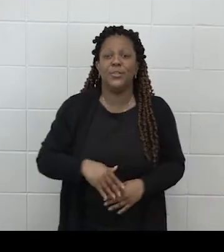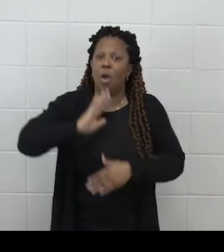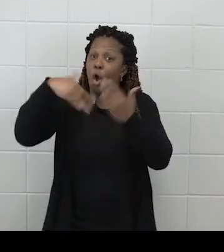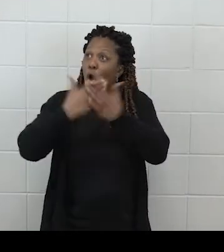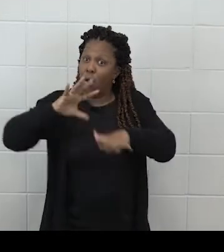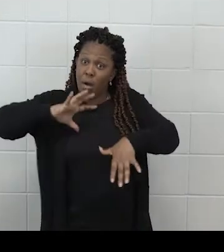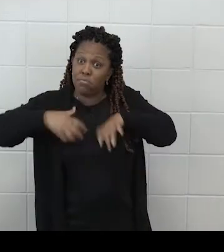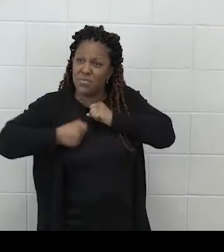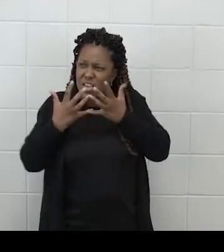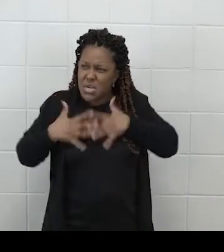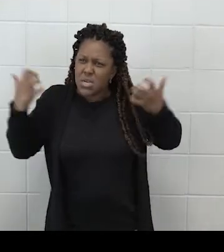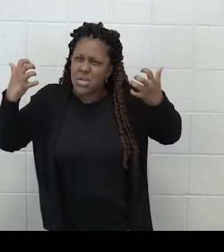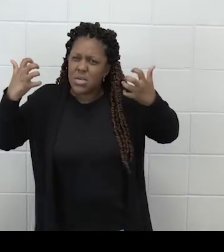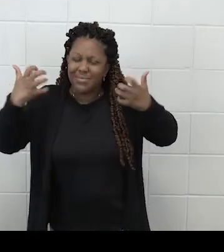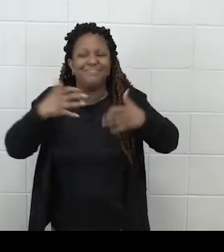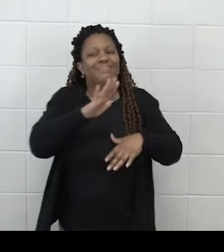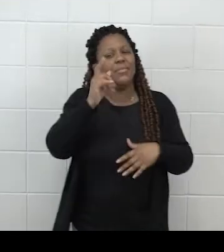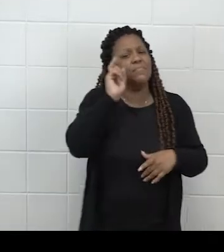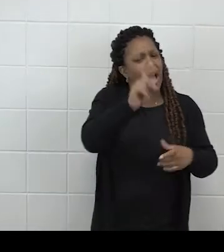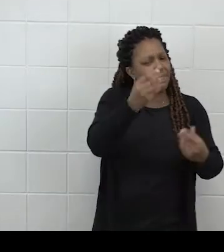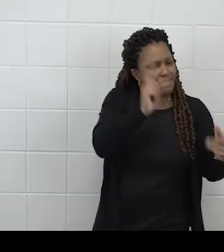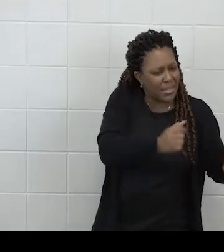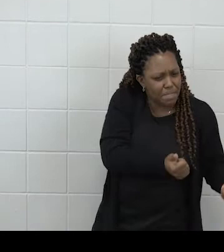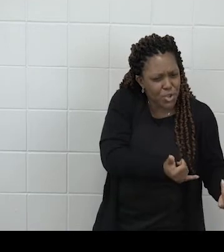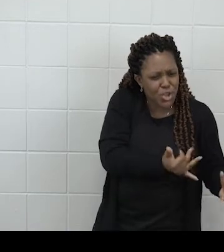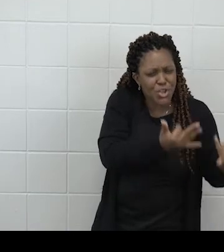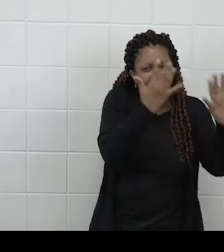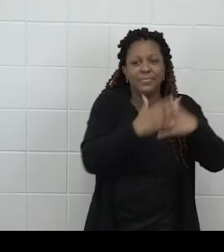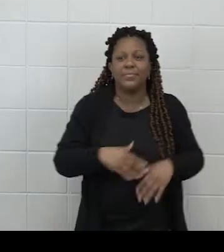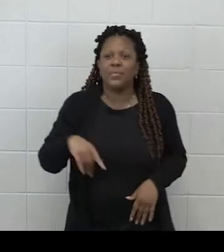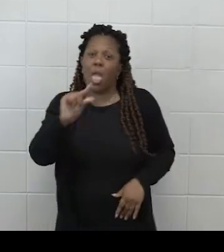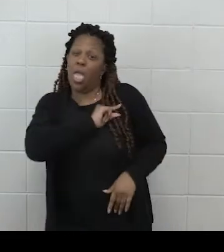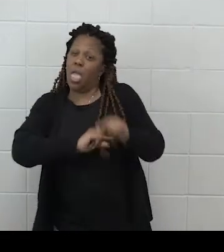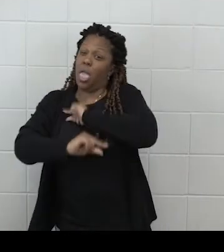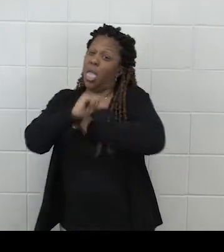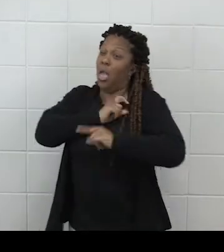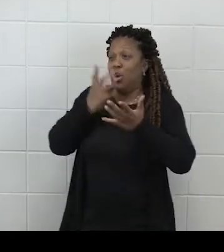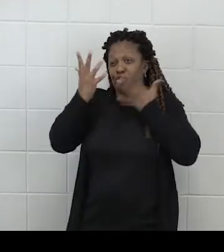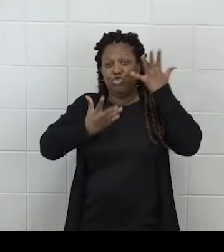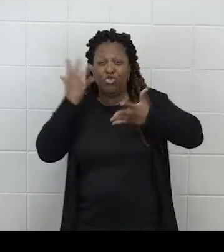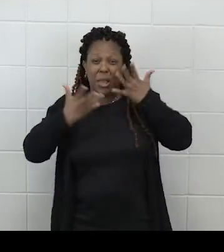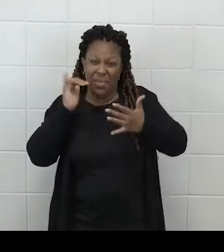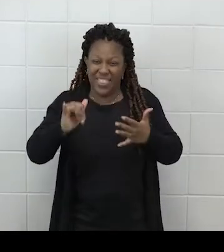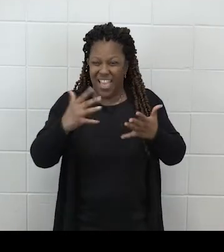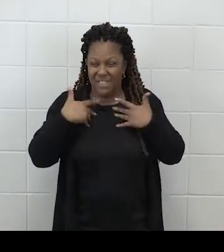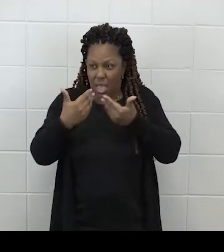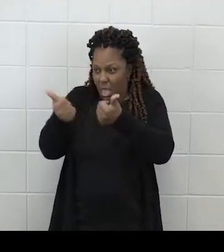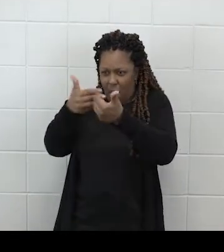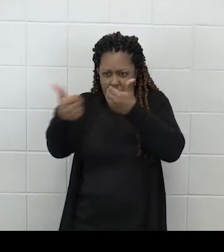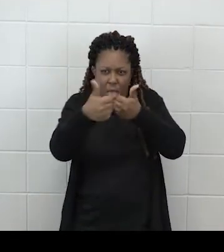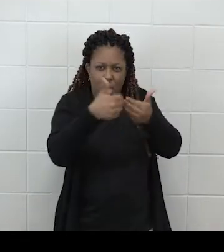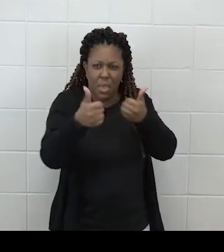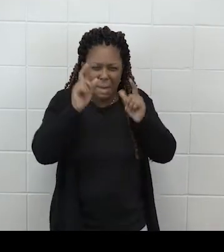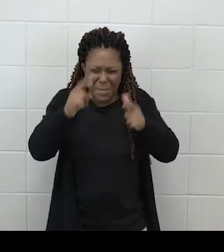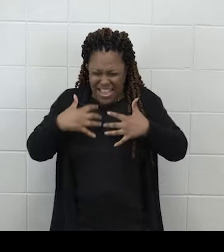anguish that can't be contained in our language. Let it burn. Burns away the chains until all that remains is love. I